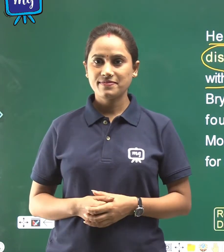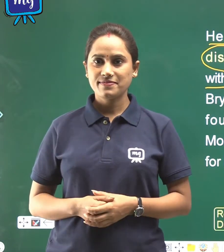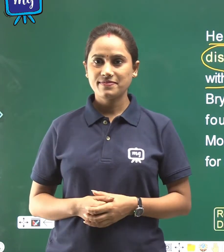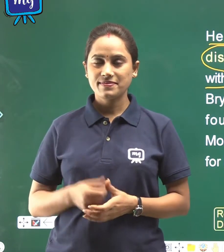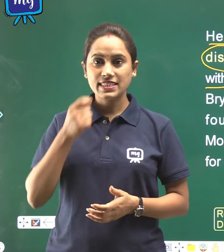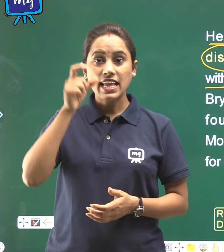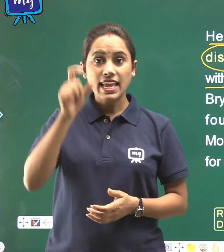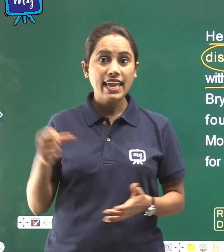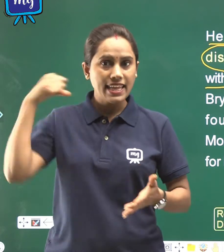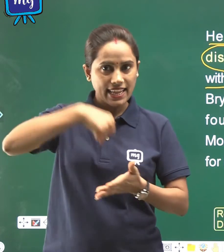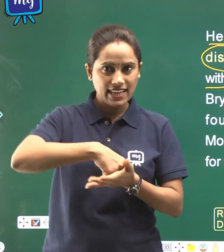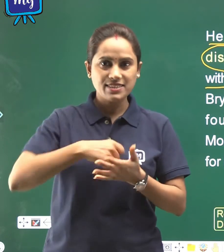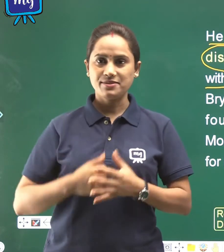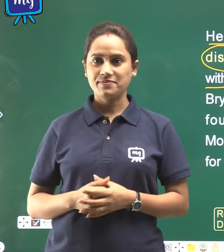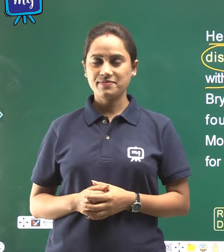He reached